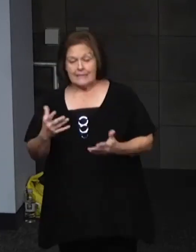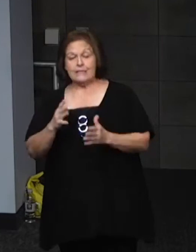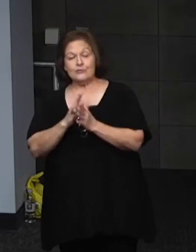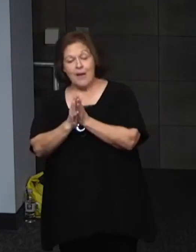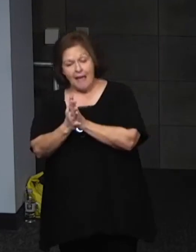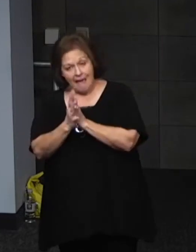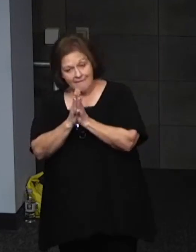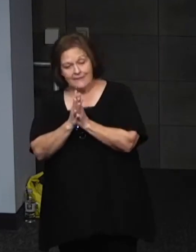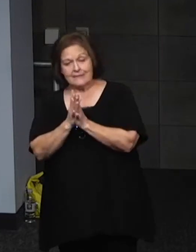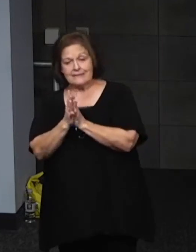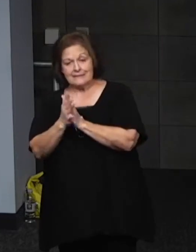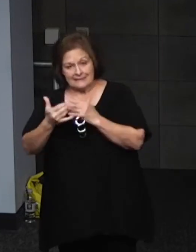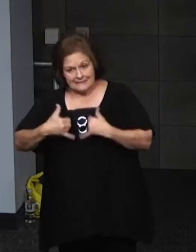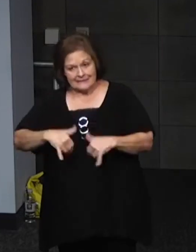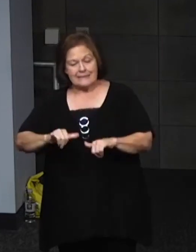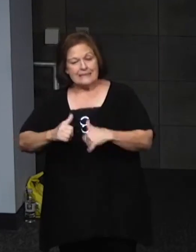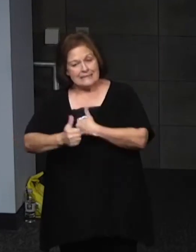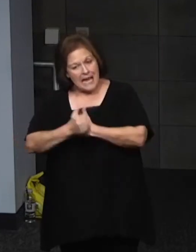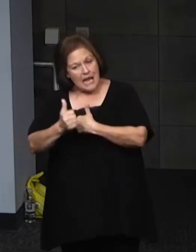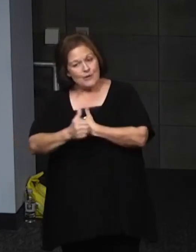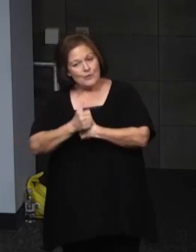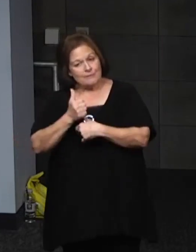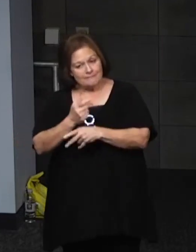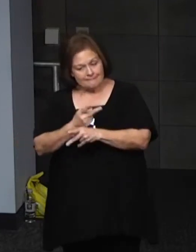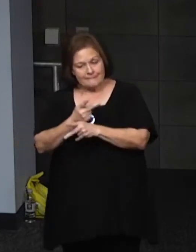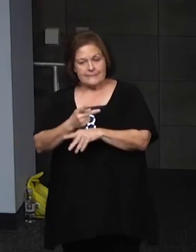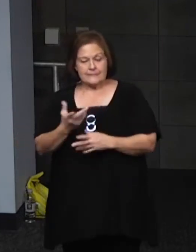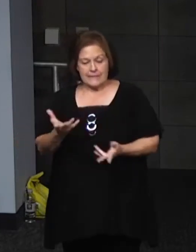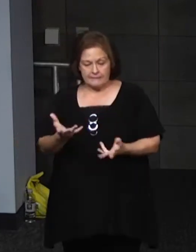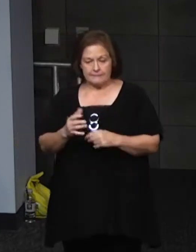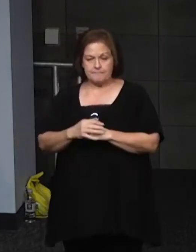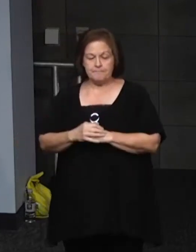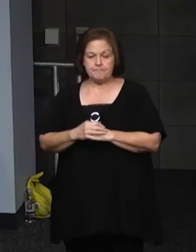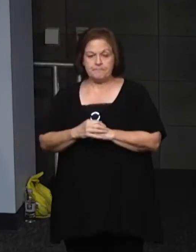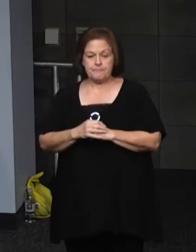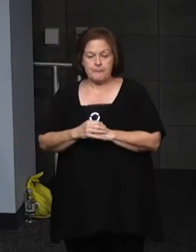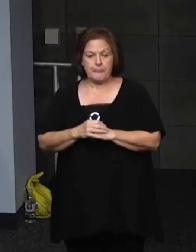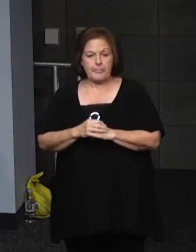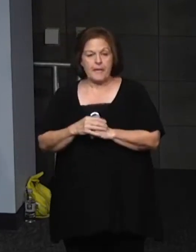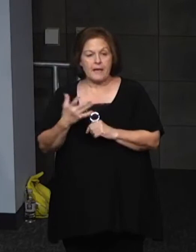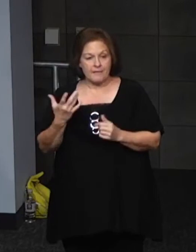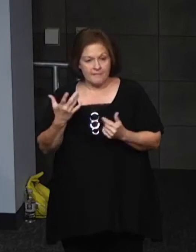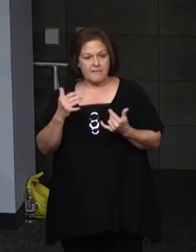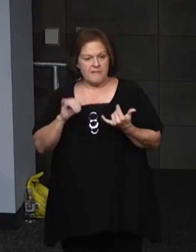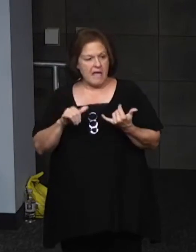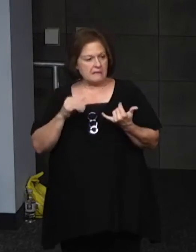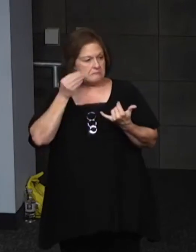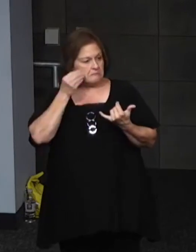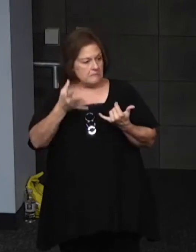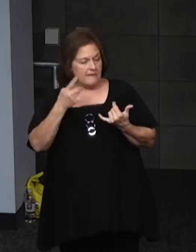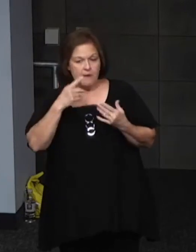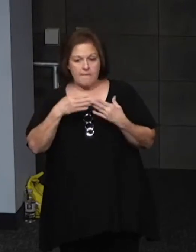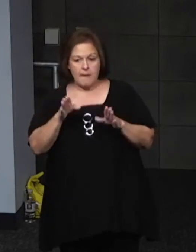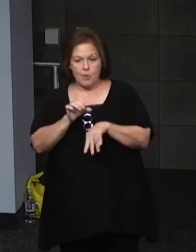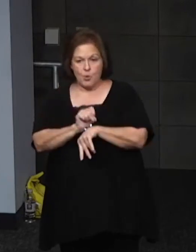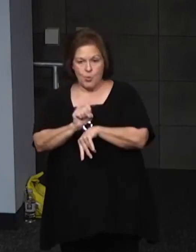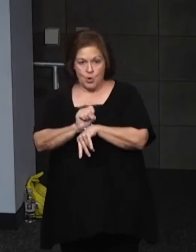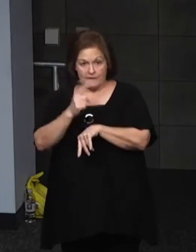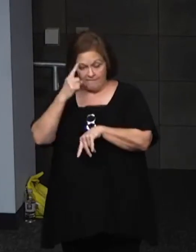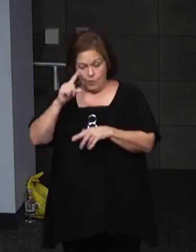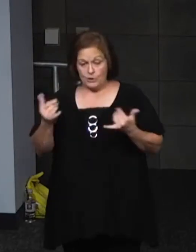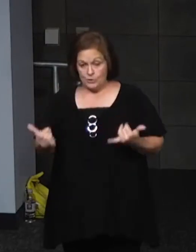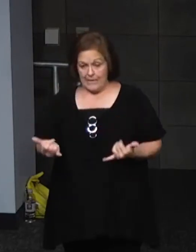still going to be very dangerous, so please stay off the streets if at all possible. So that gives you an update for Public Works as of today.